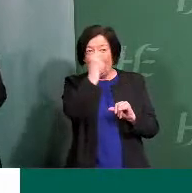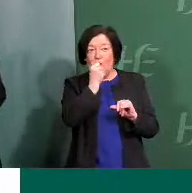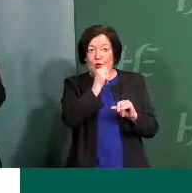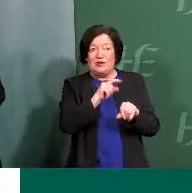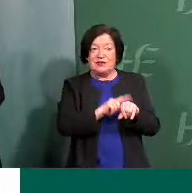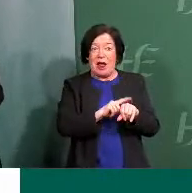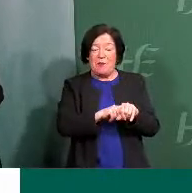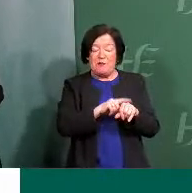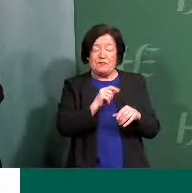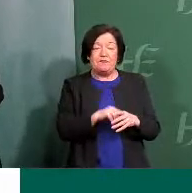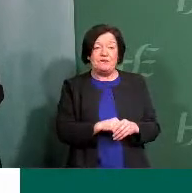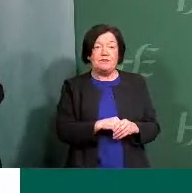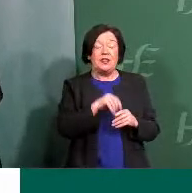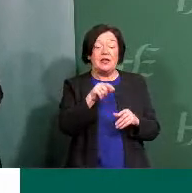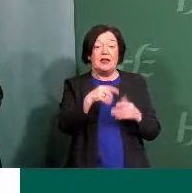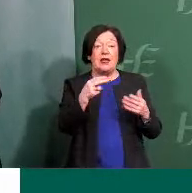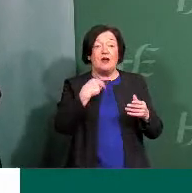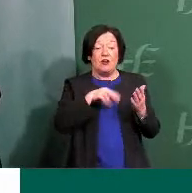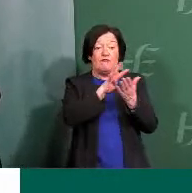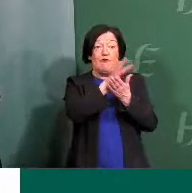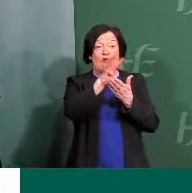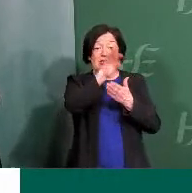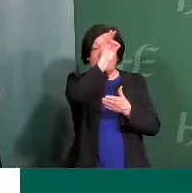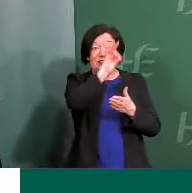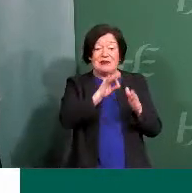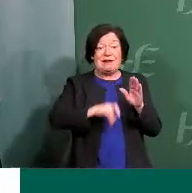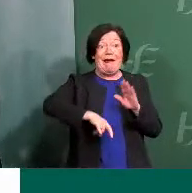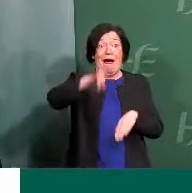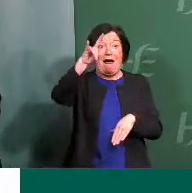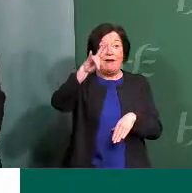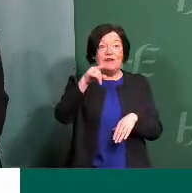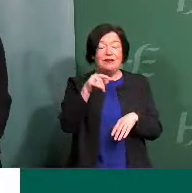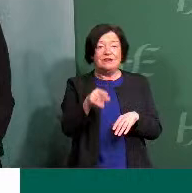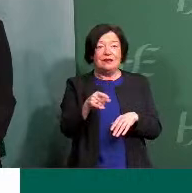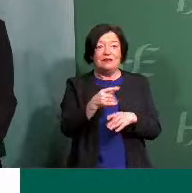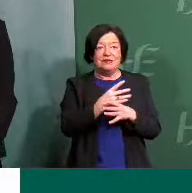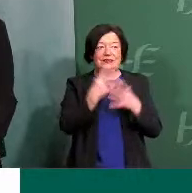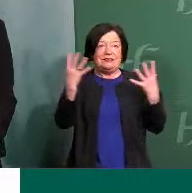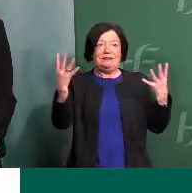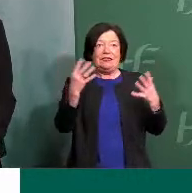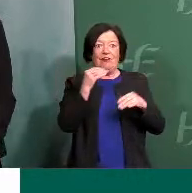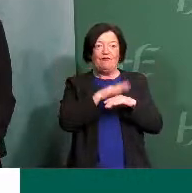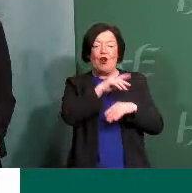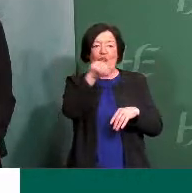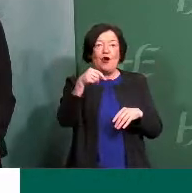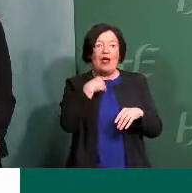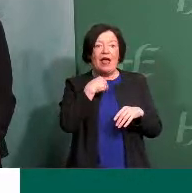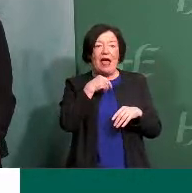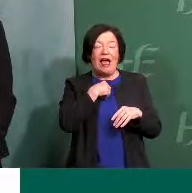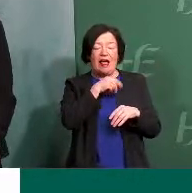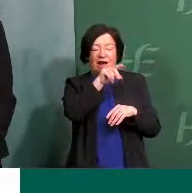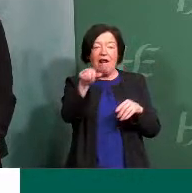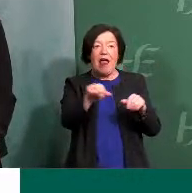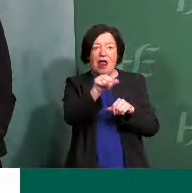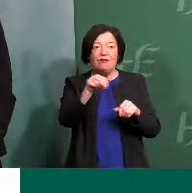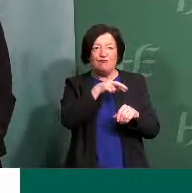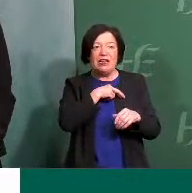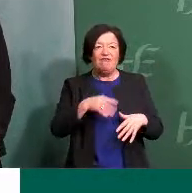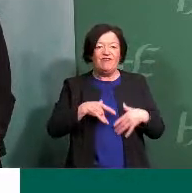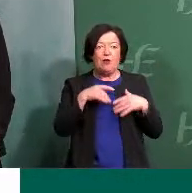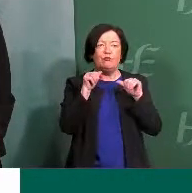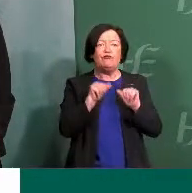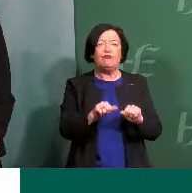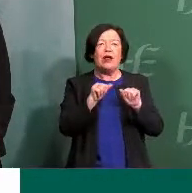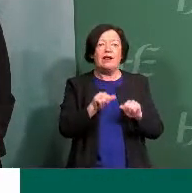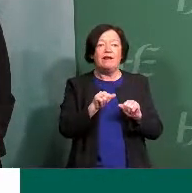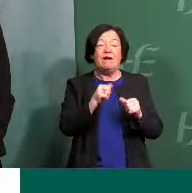season. So the fact that we're nearly 14% higher than then is really quite significant for us, and our sites are certainly feeling the pressure. In